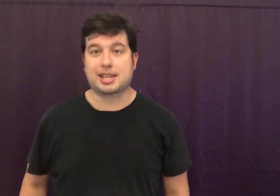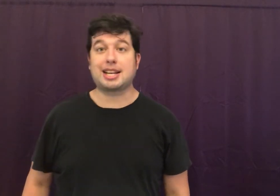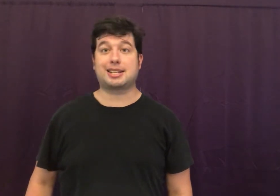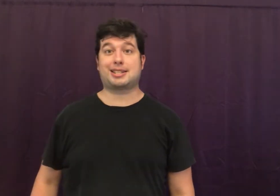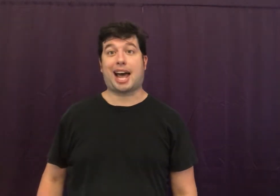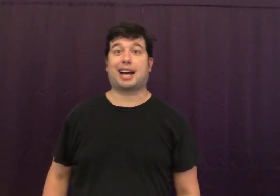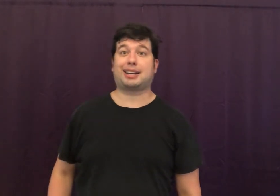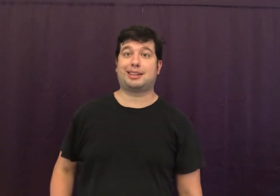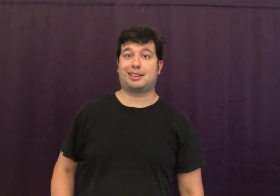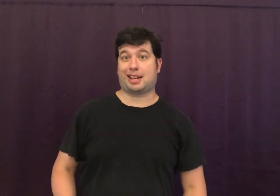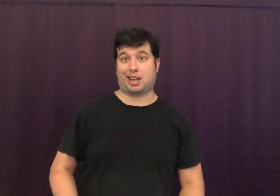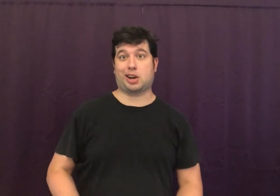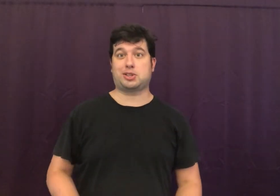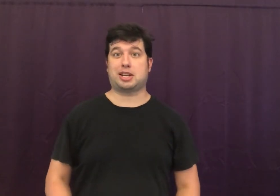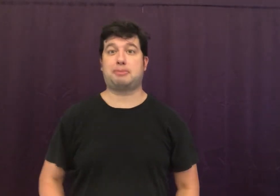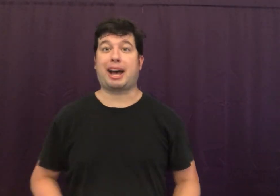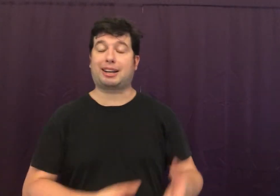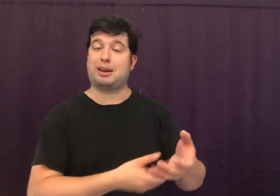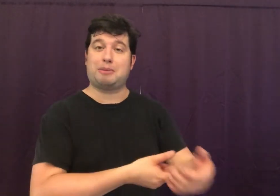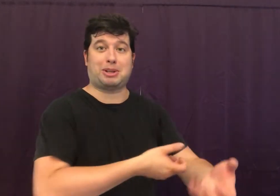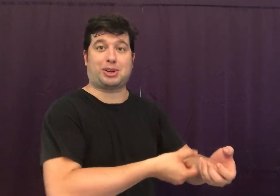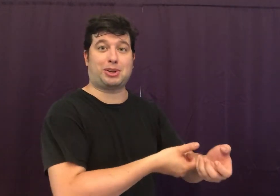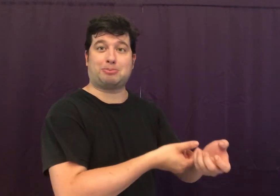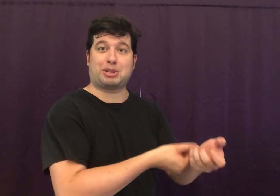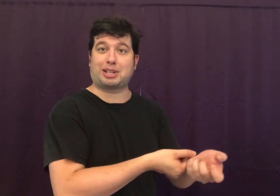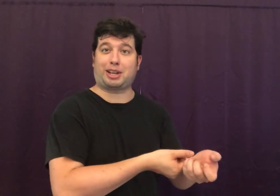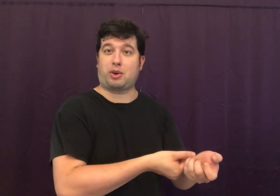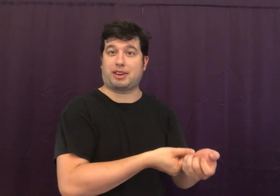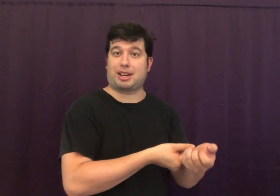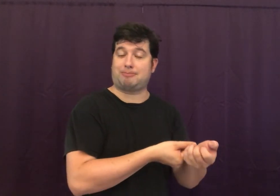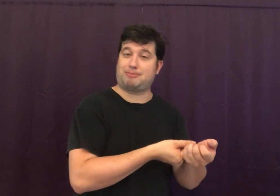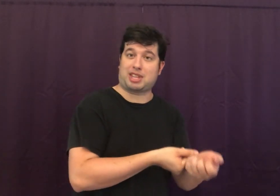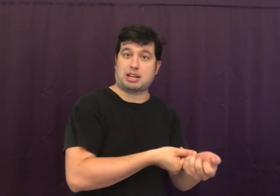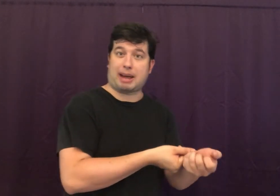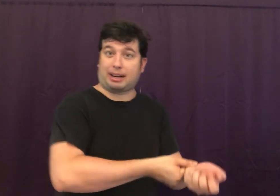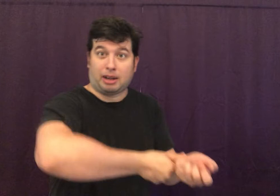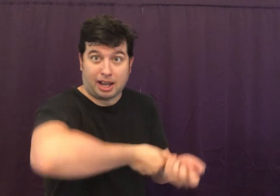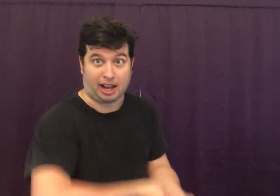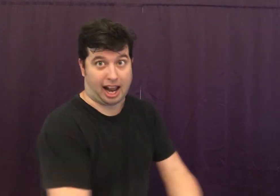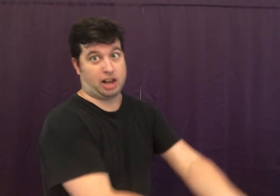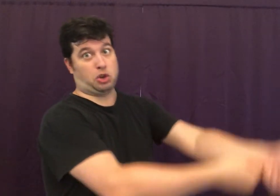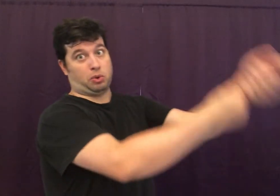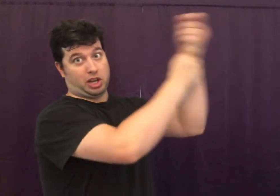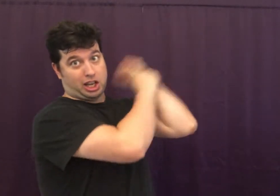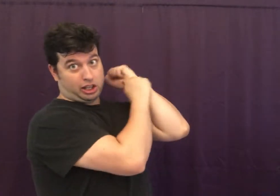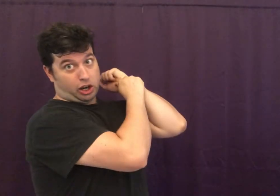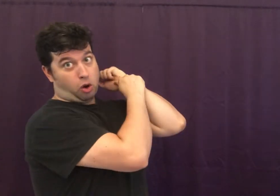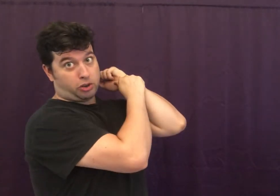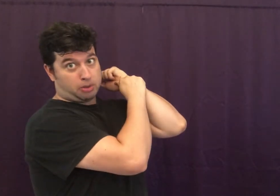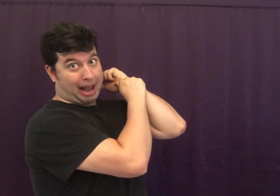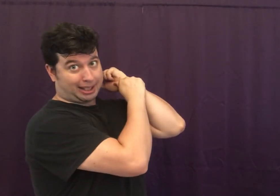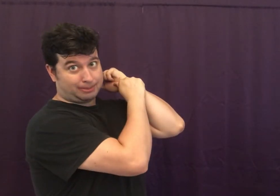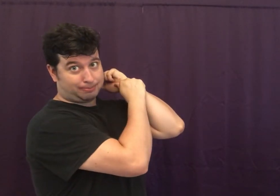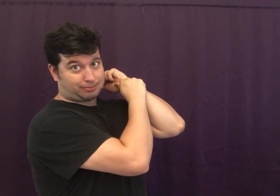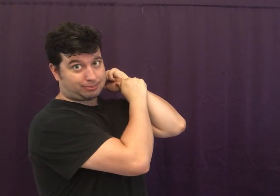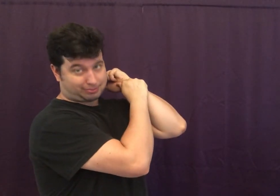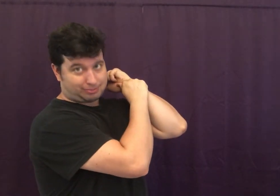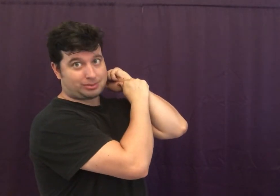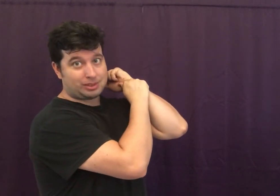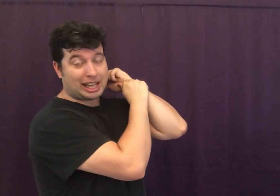Santa's sack that he carries on his back. Basically, you're pretending like you have a Santa bag, and you heel it over your back, like you're